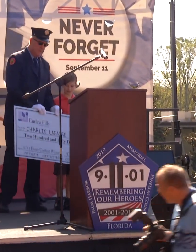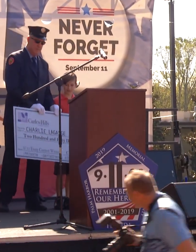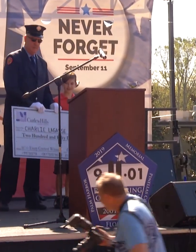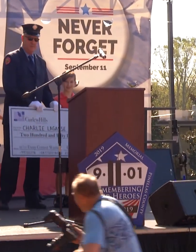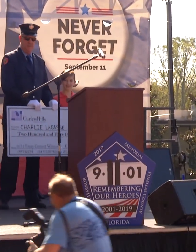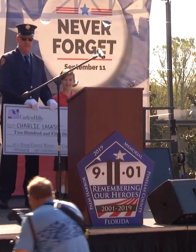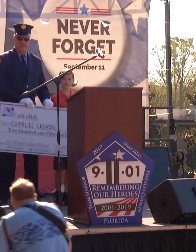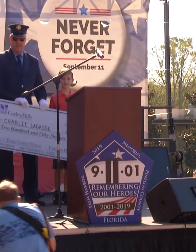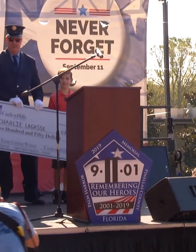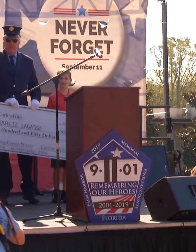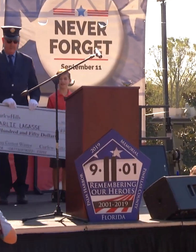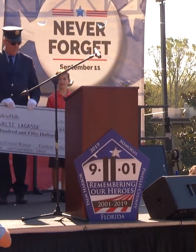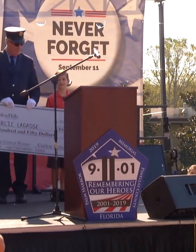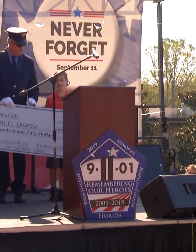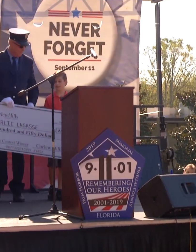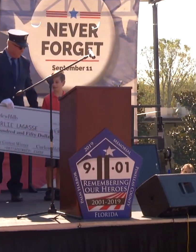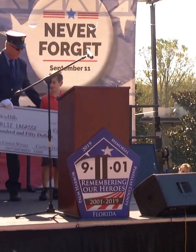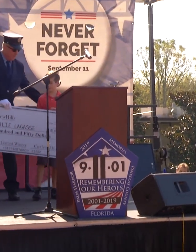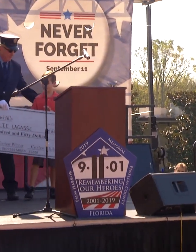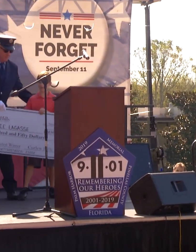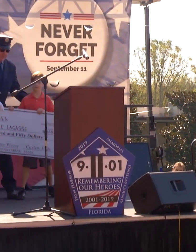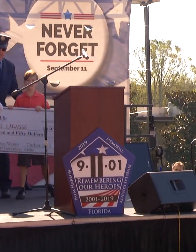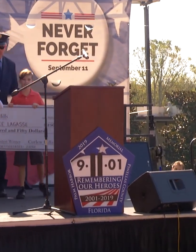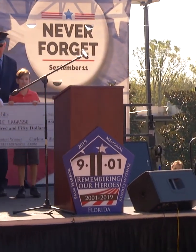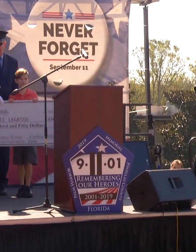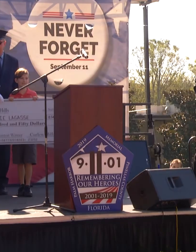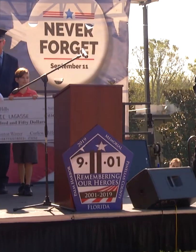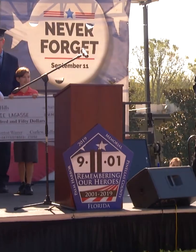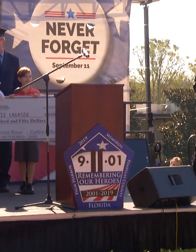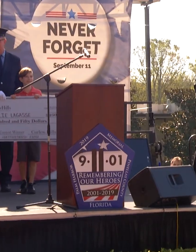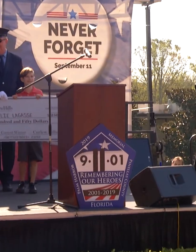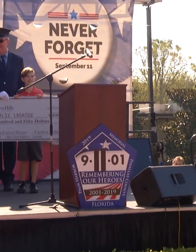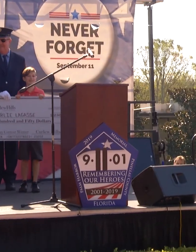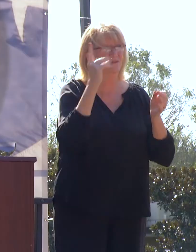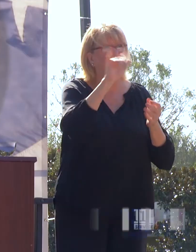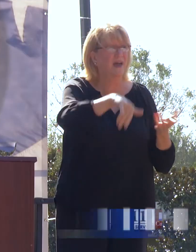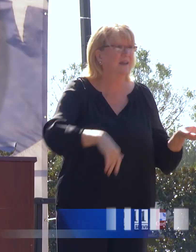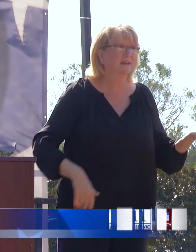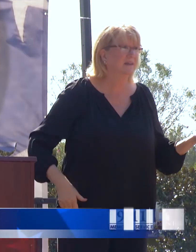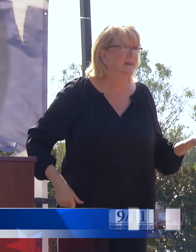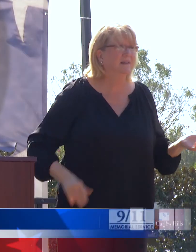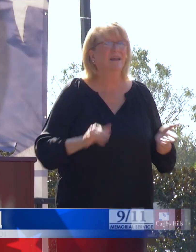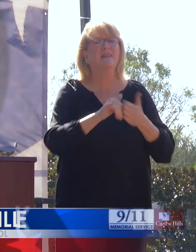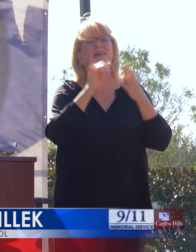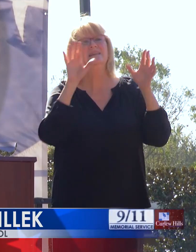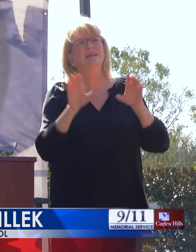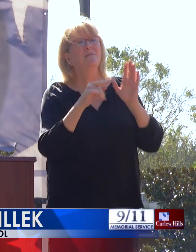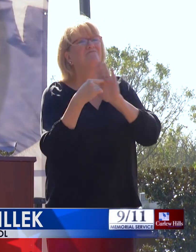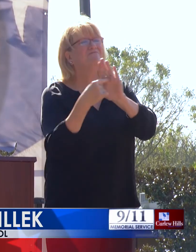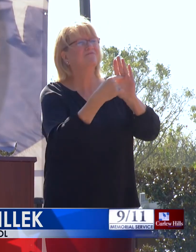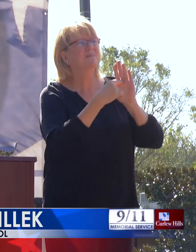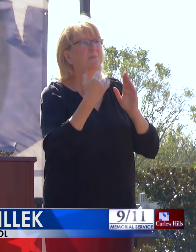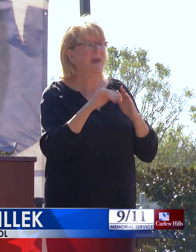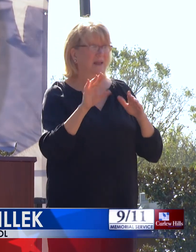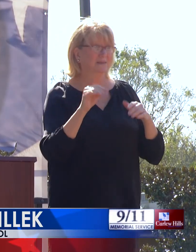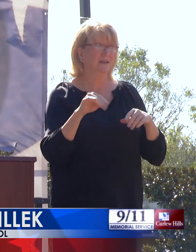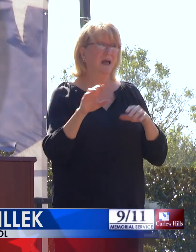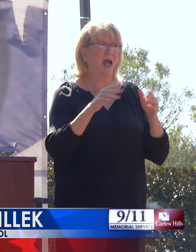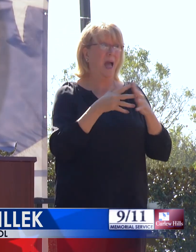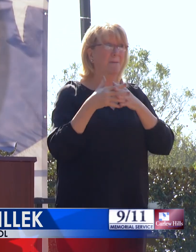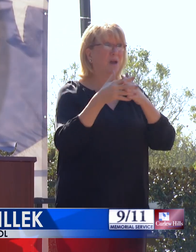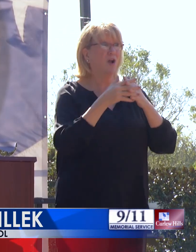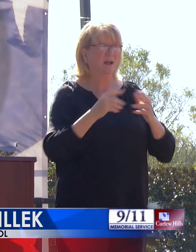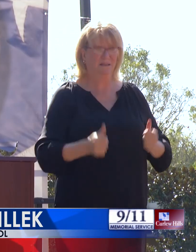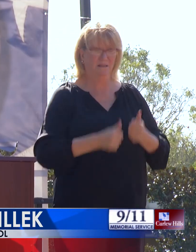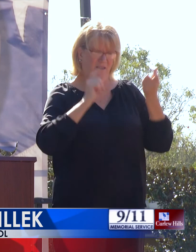When I think of 9/11, I think about the tragedy that this nation had gone through. This act of terrorism meant an act on America and our way of